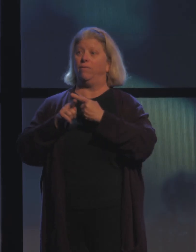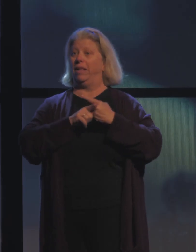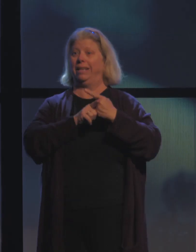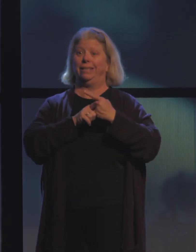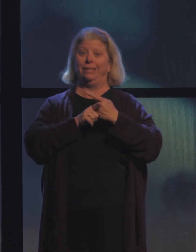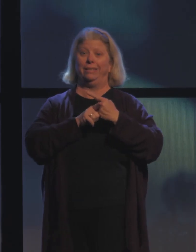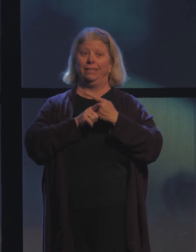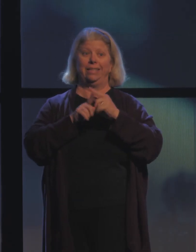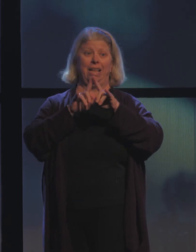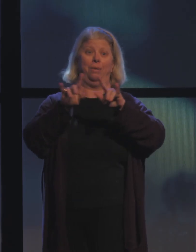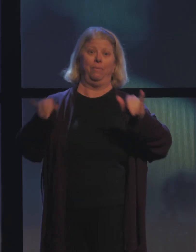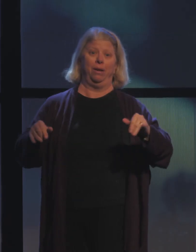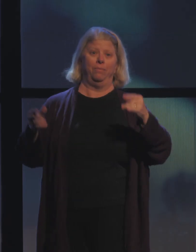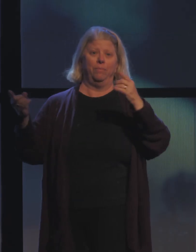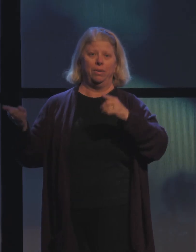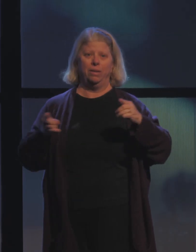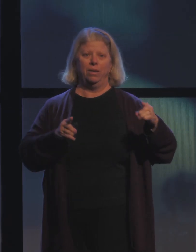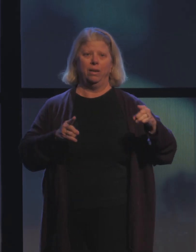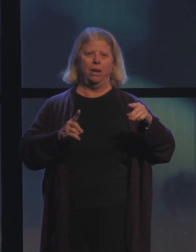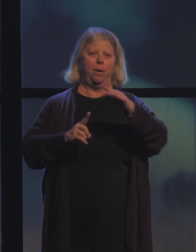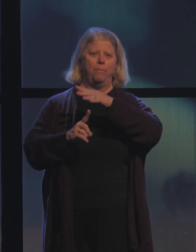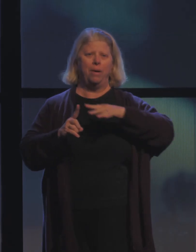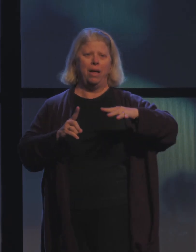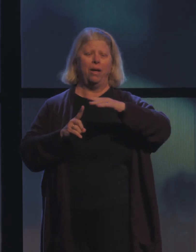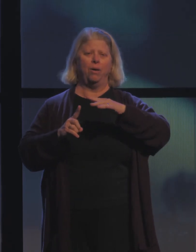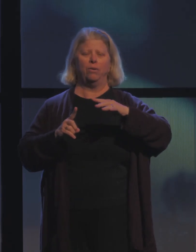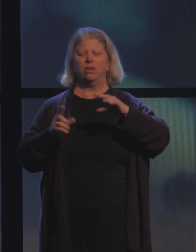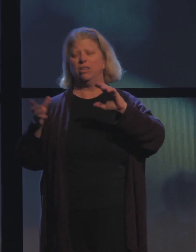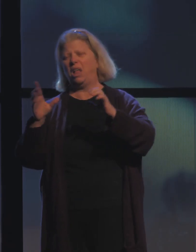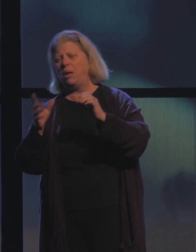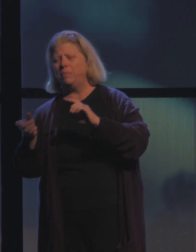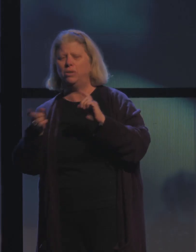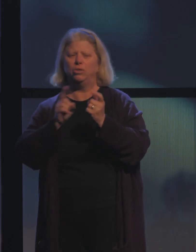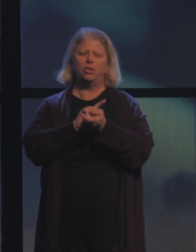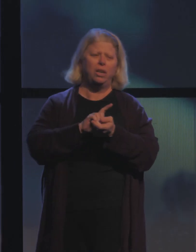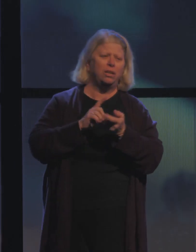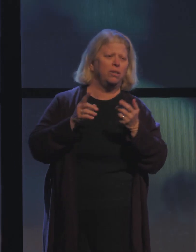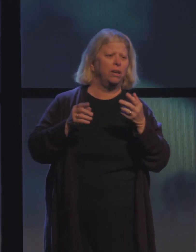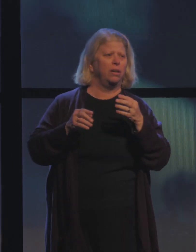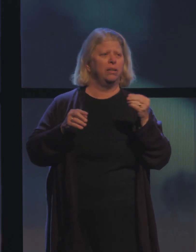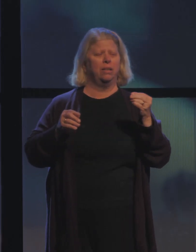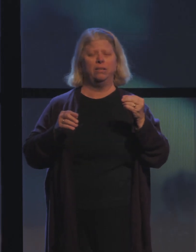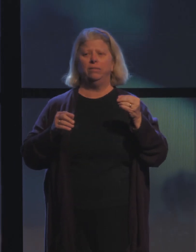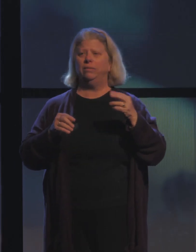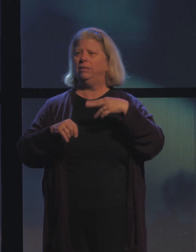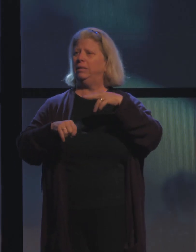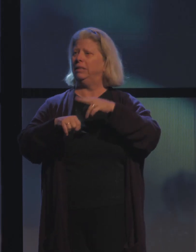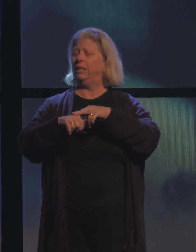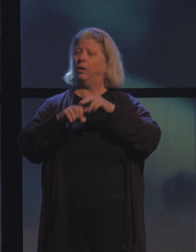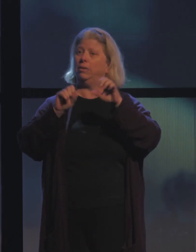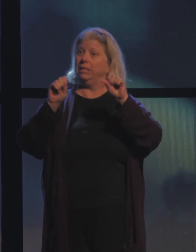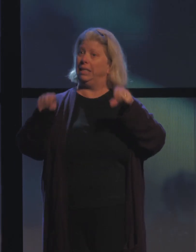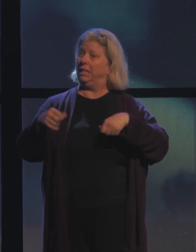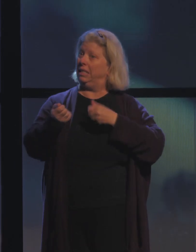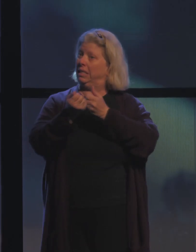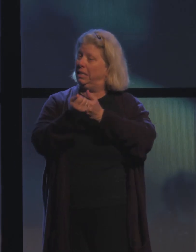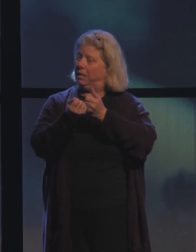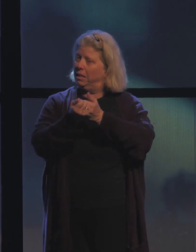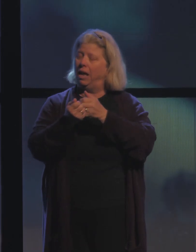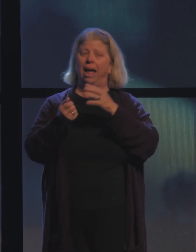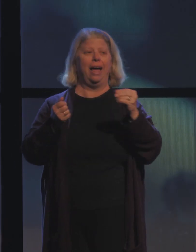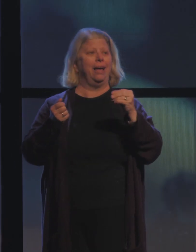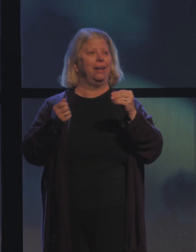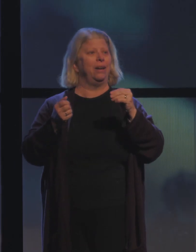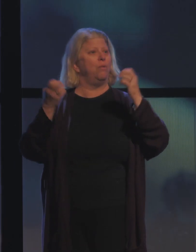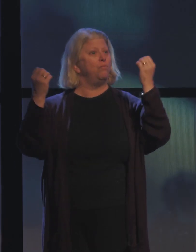midst of that was happening around just like climate change and, having national assistance and emergency to